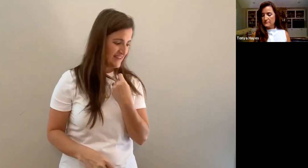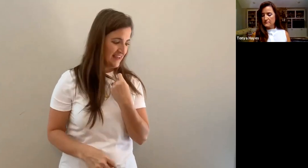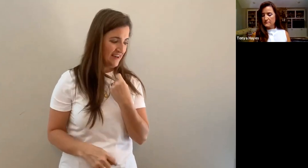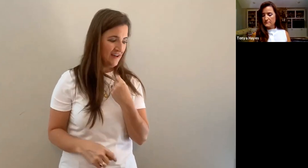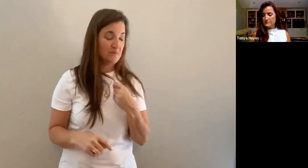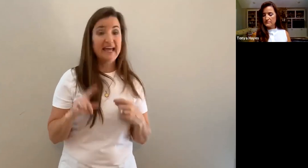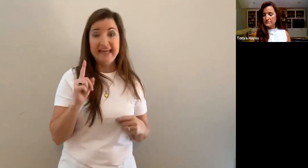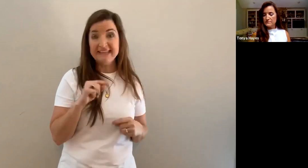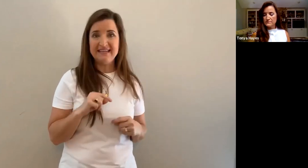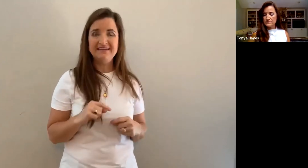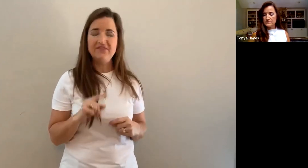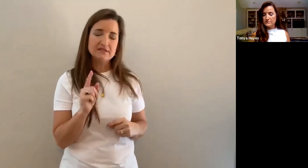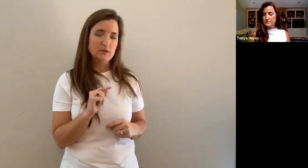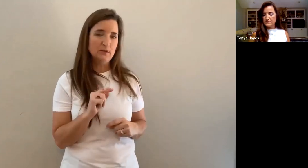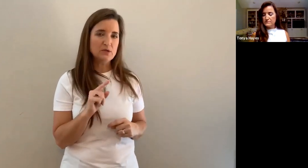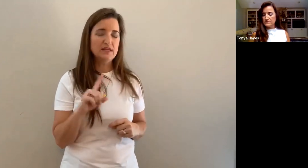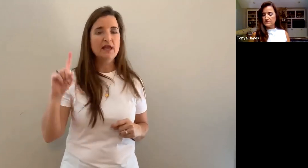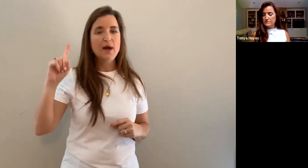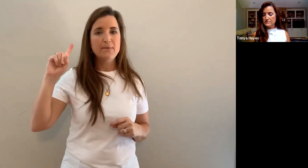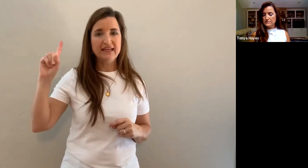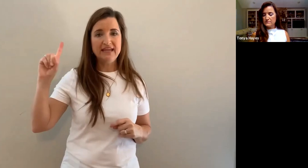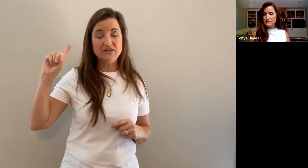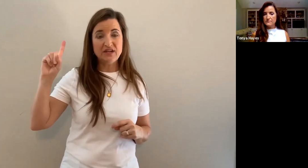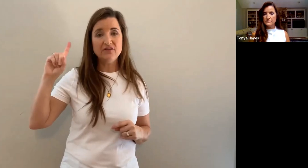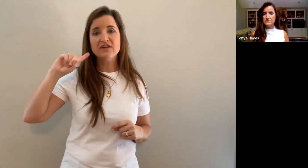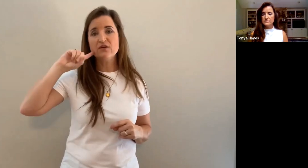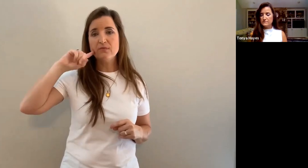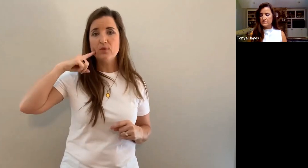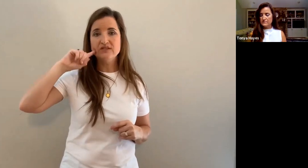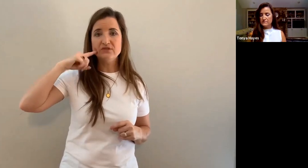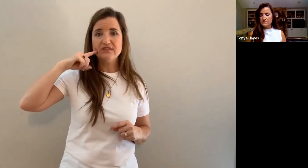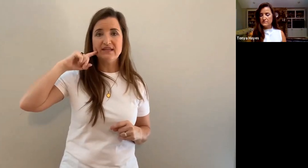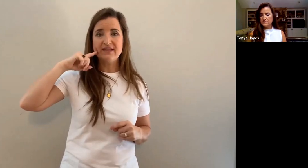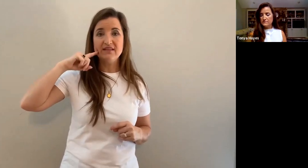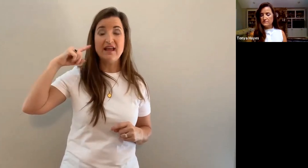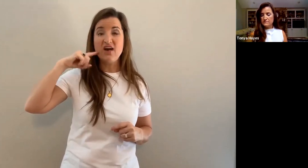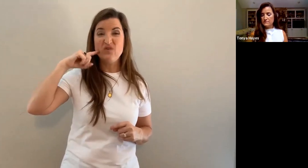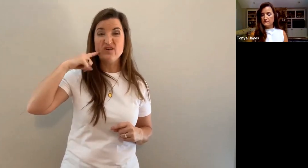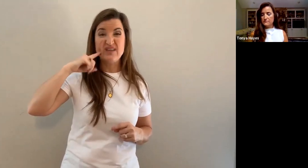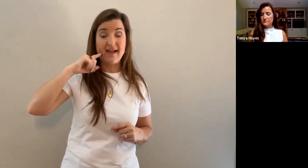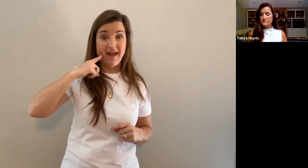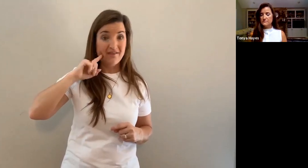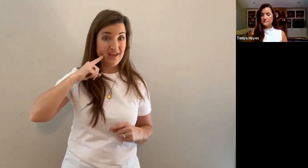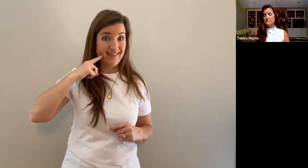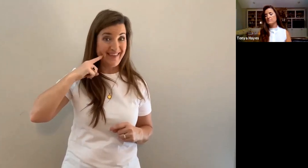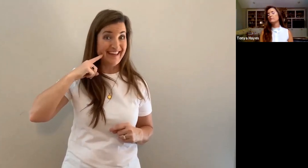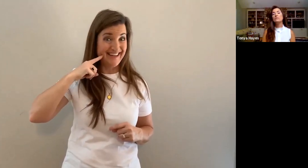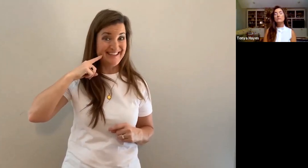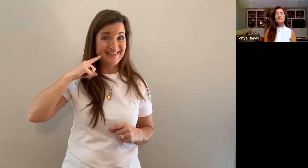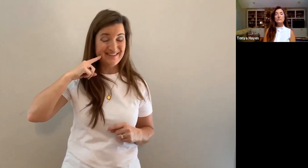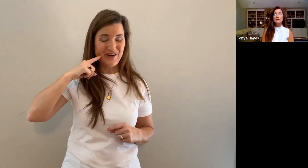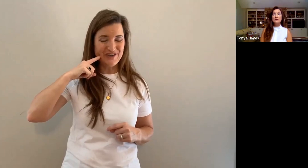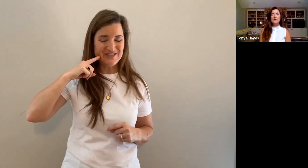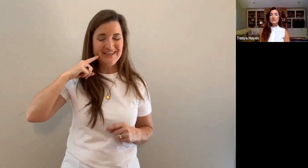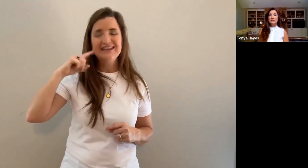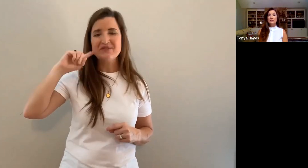Okay. Candy. Now this is a little bit tricky, but candy, you take your finger and point to your teeth, kind of like, oh, there's that cavity that